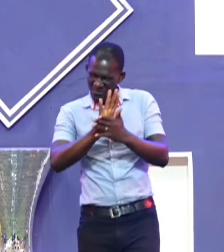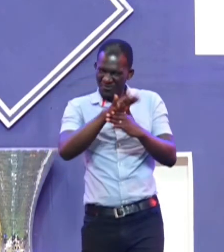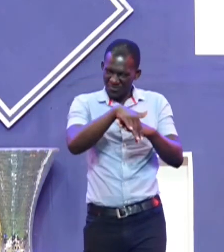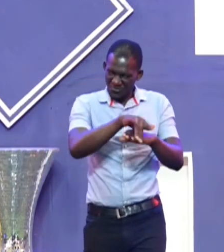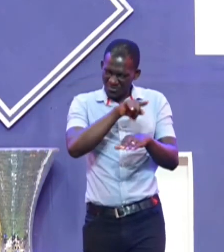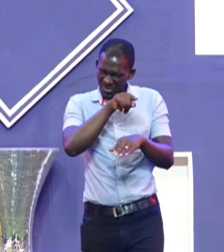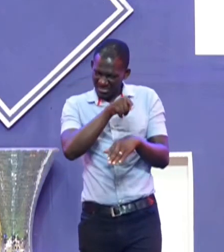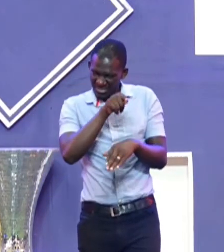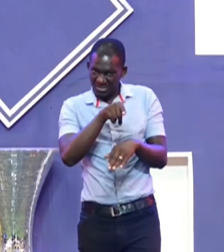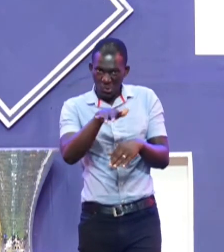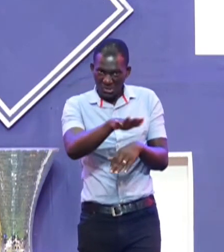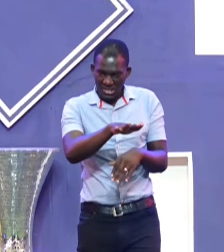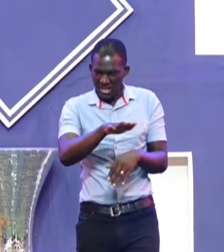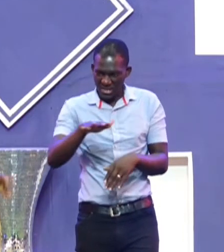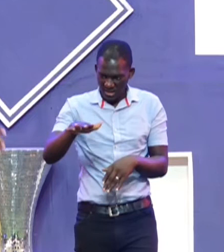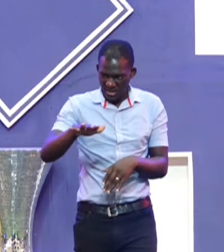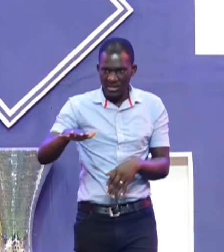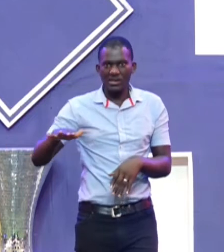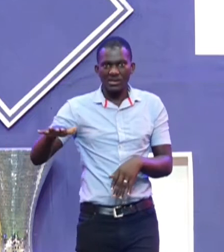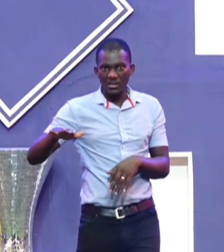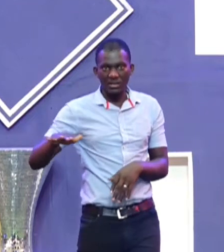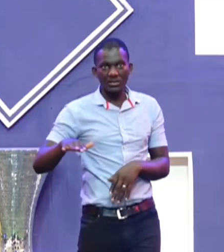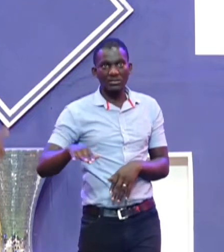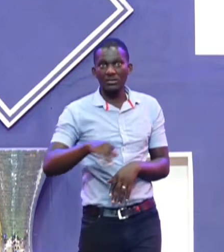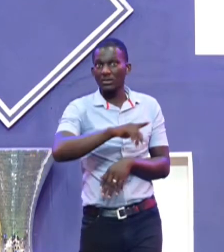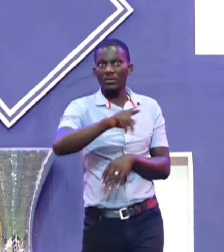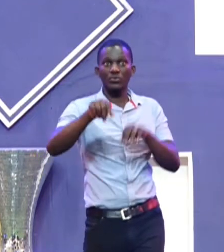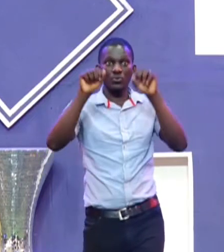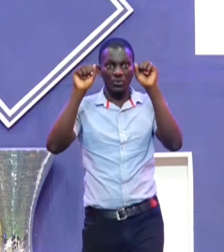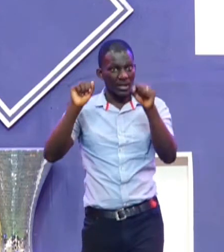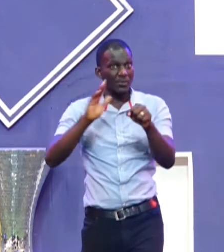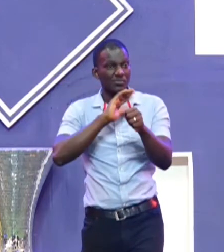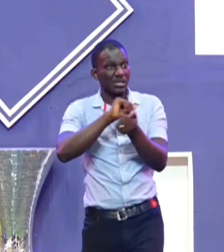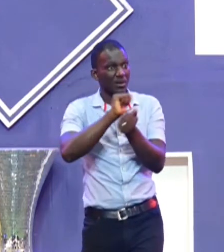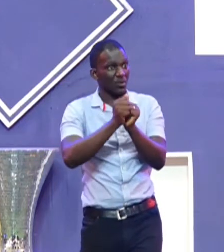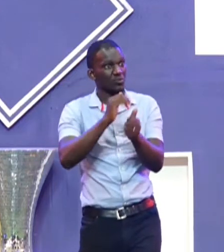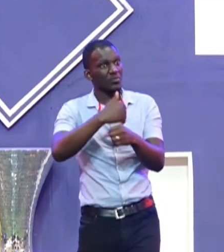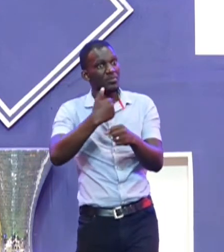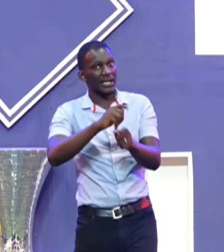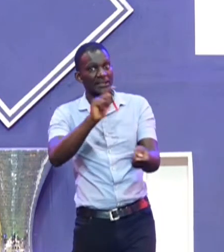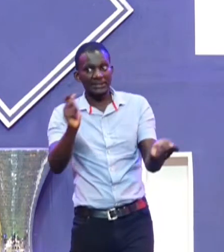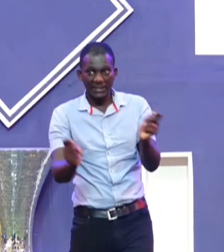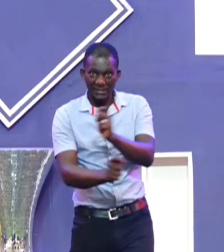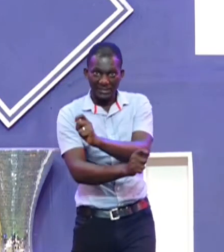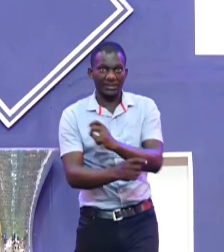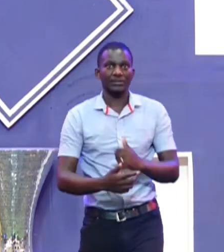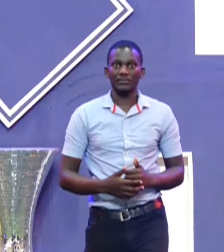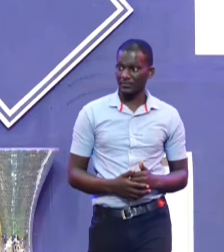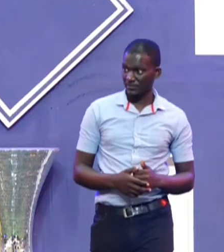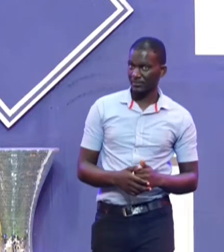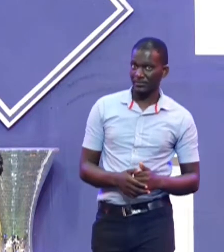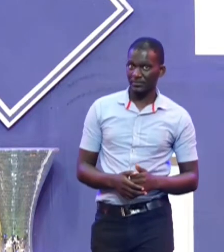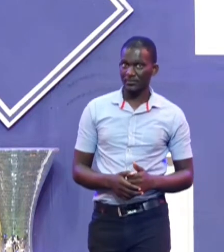ebyo obanga osobola okuba influencing, then you can be able to make an impact. Kati olwo kitegeeza nti n'osobola okuleetawo enjawulo.